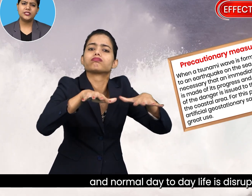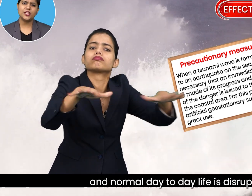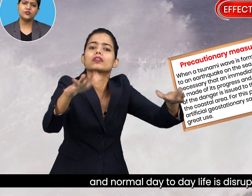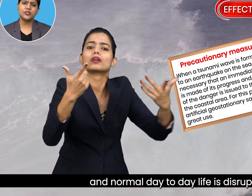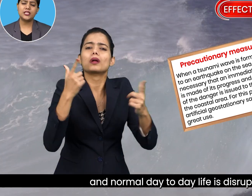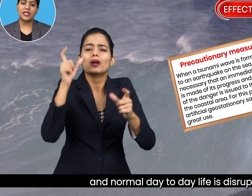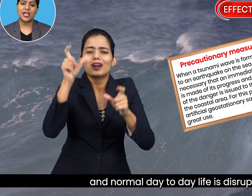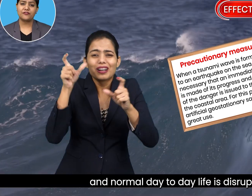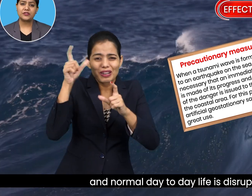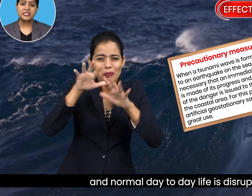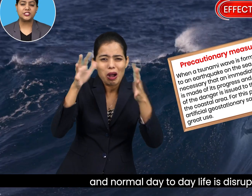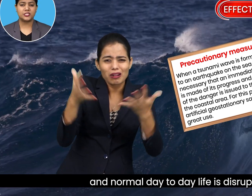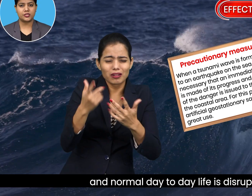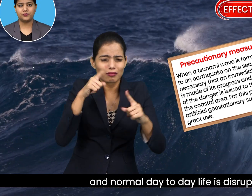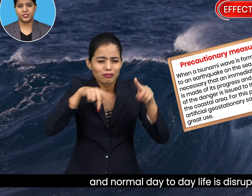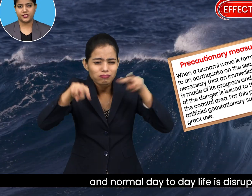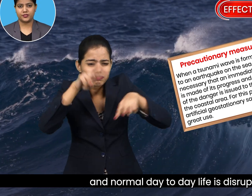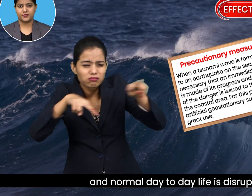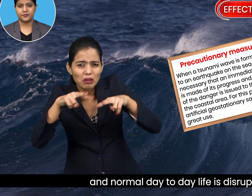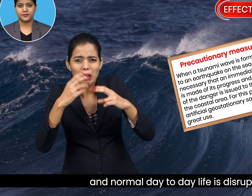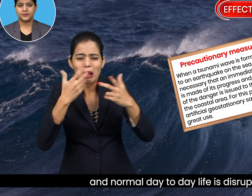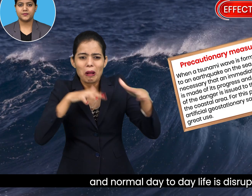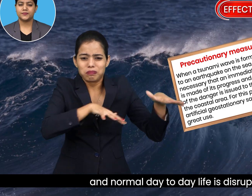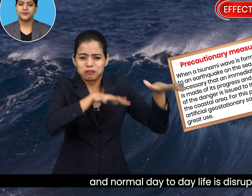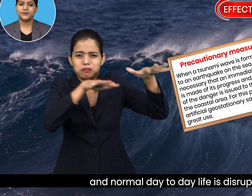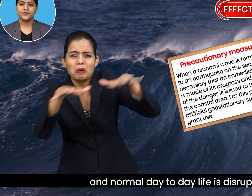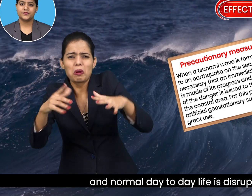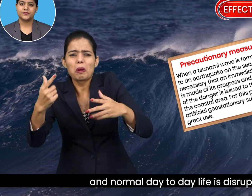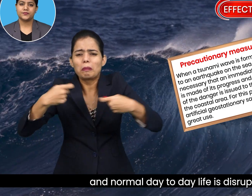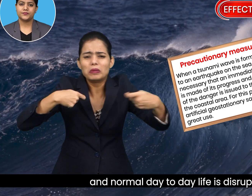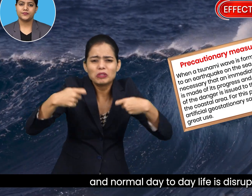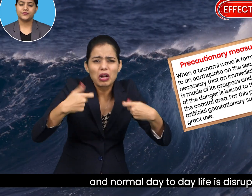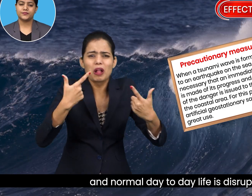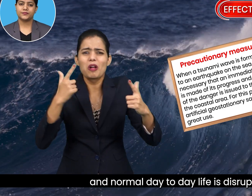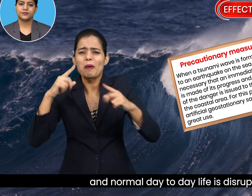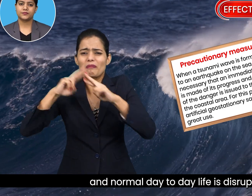normal day-to-day life is disrupted.